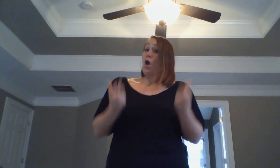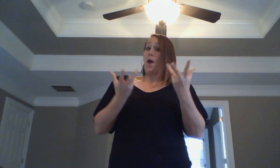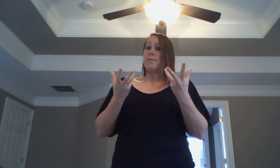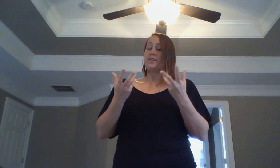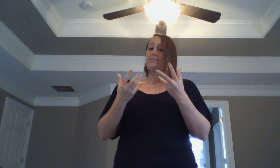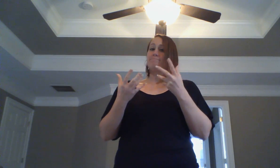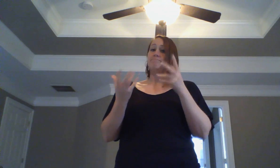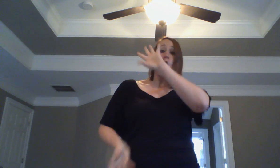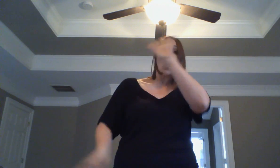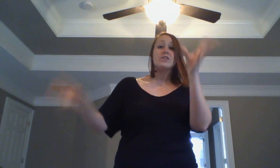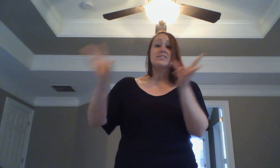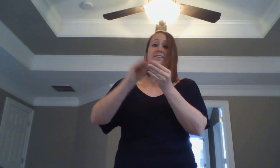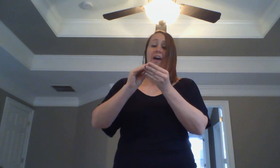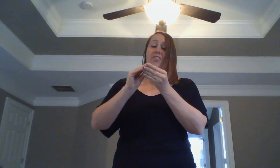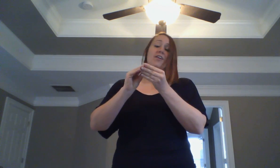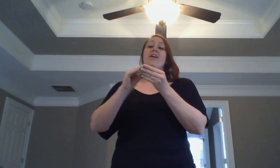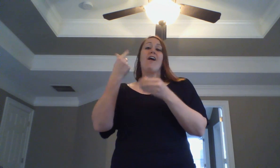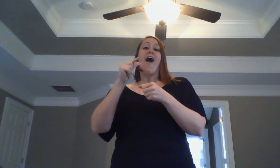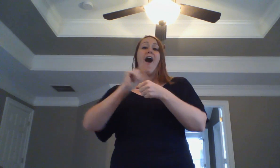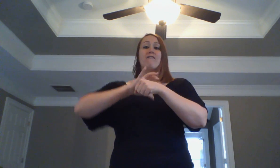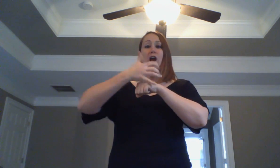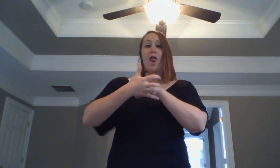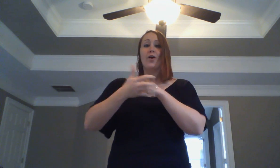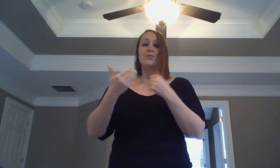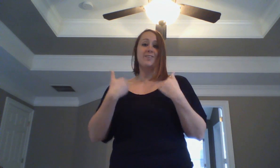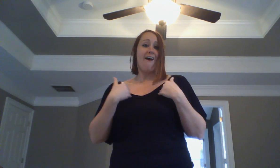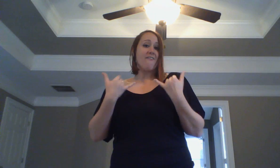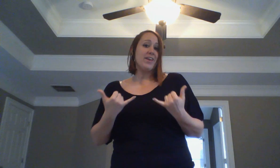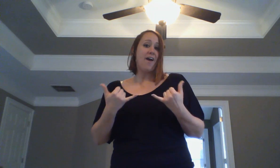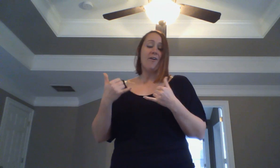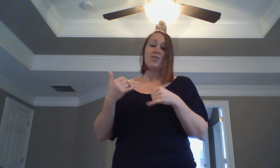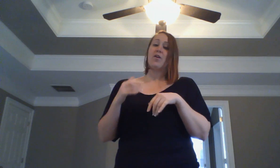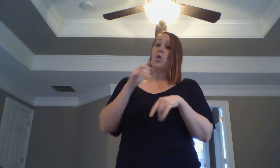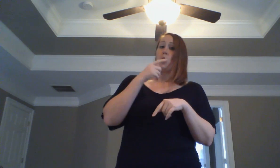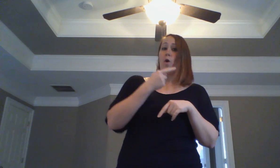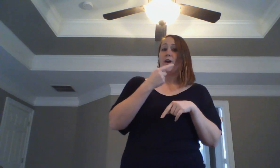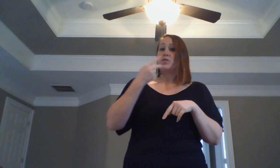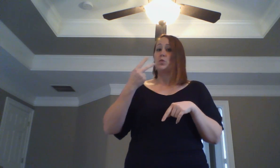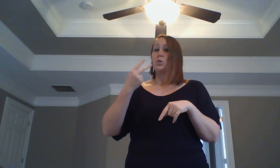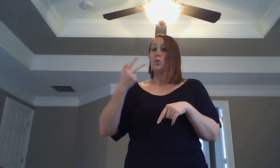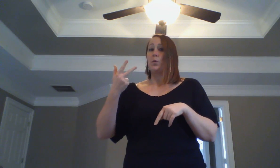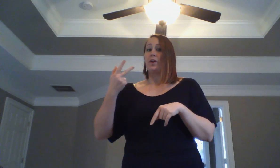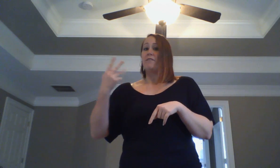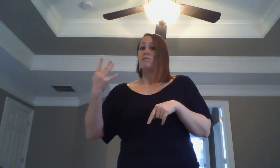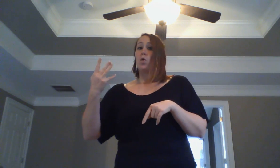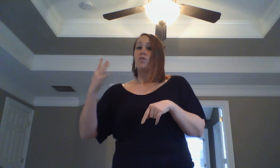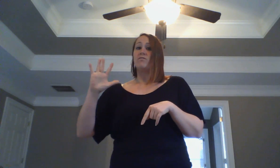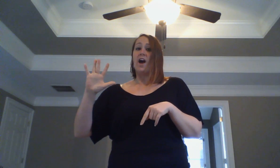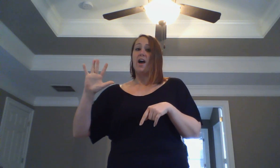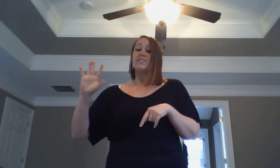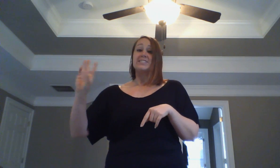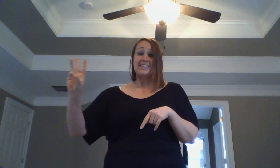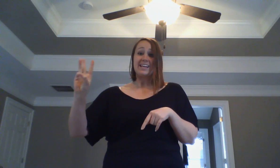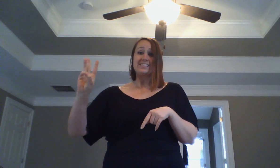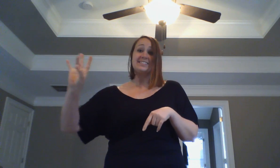do I have now? That's 1, 2, 3, 4, 5, 6, 7